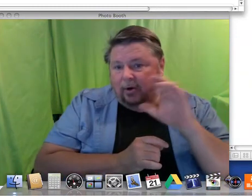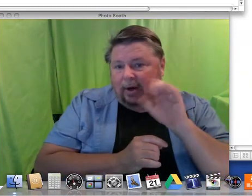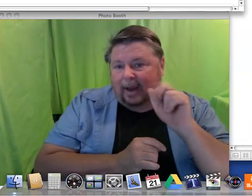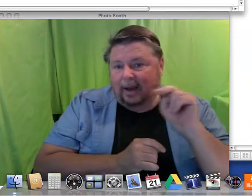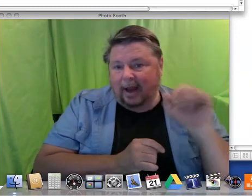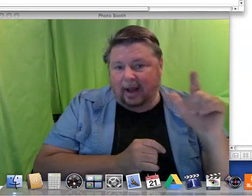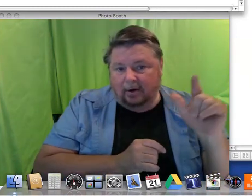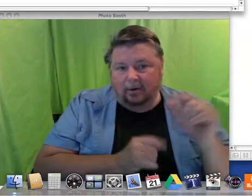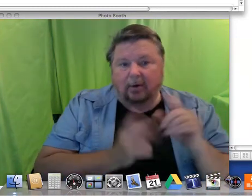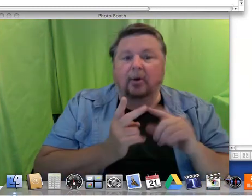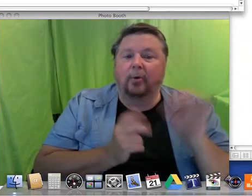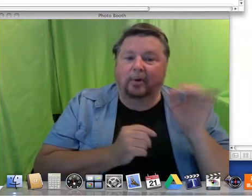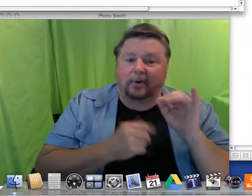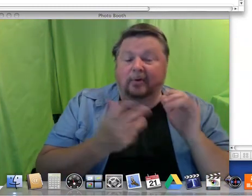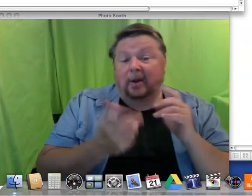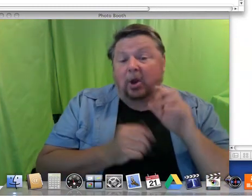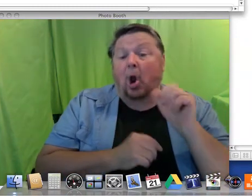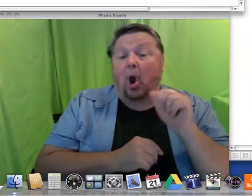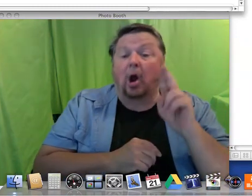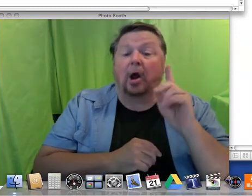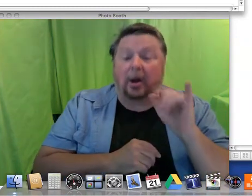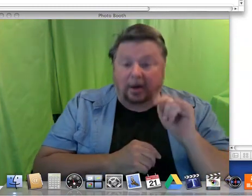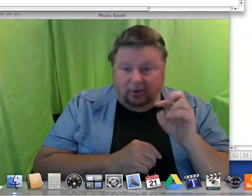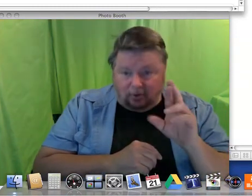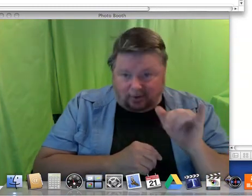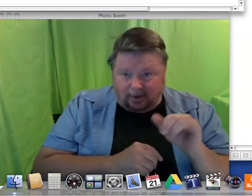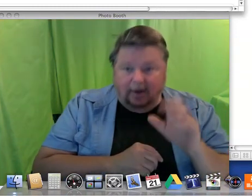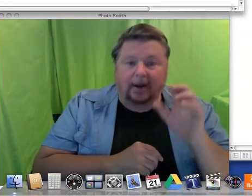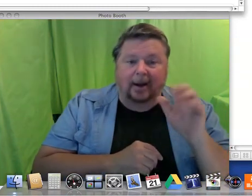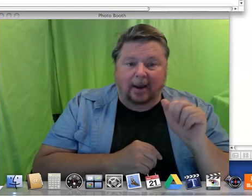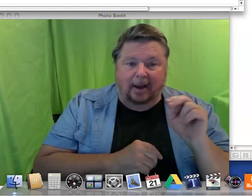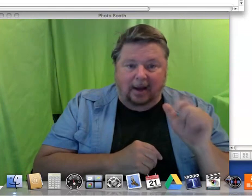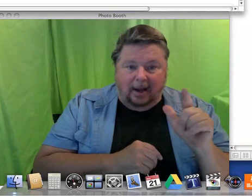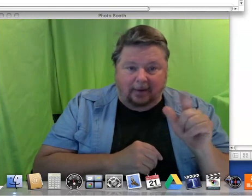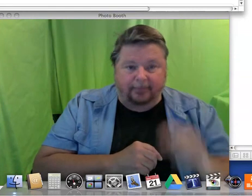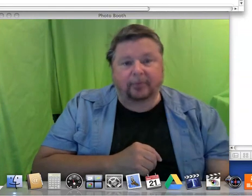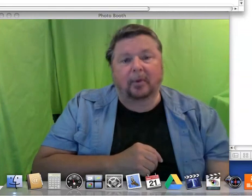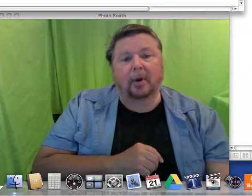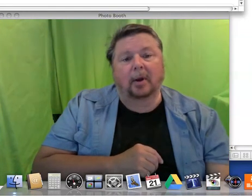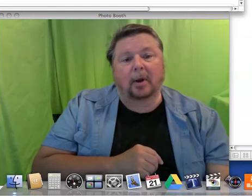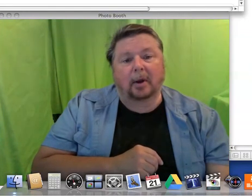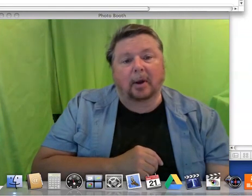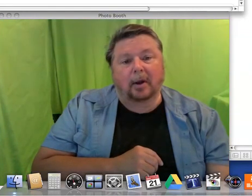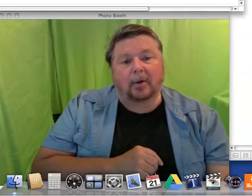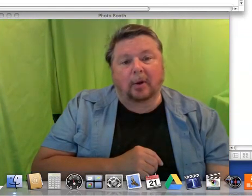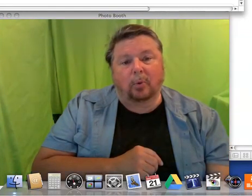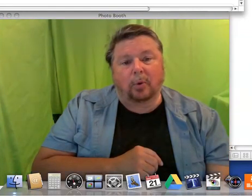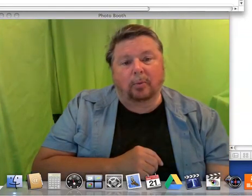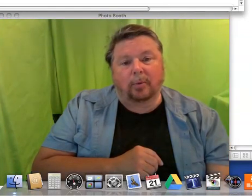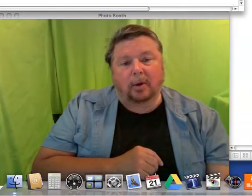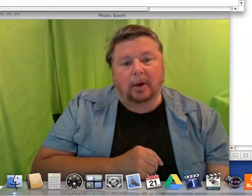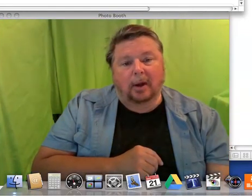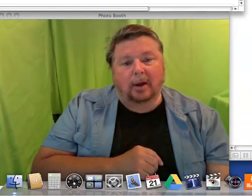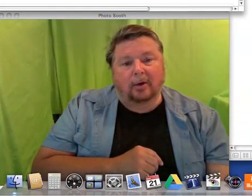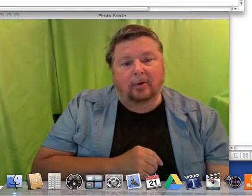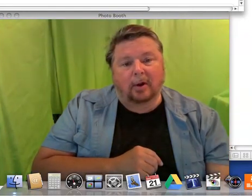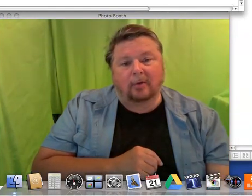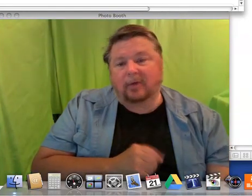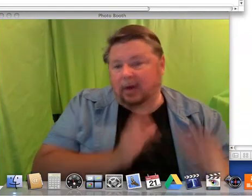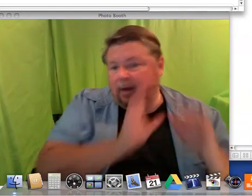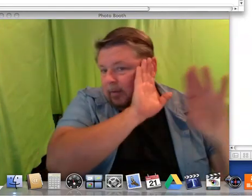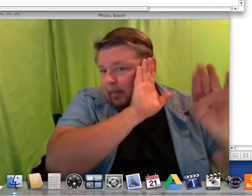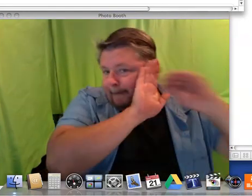ear canal, which is the auditory canal. Okay, and then you